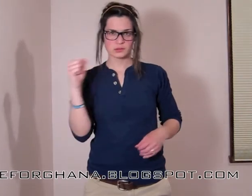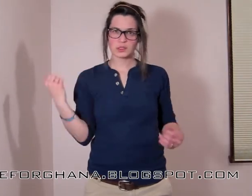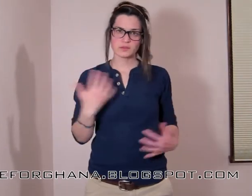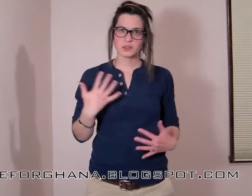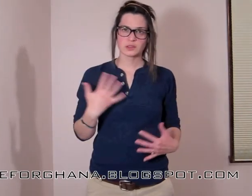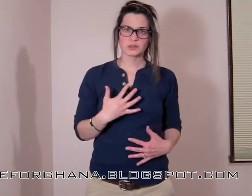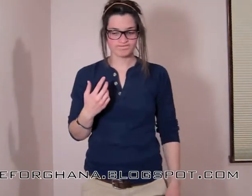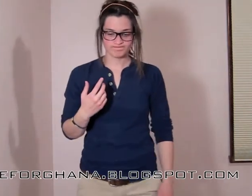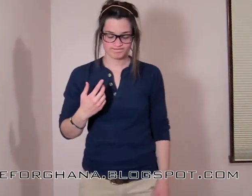Not afraid.